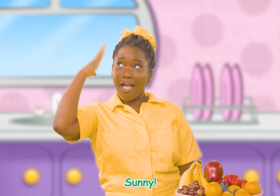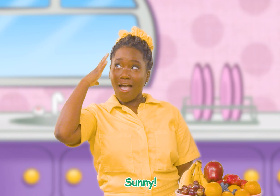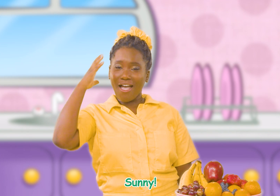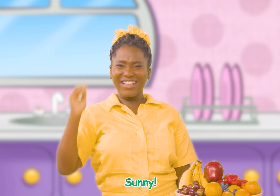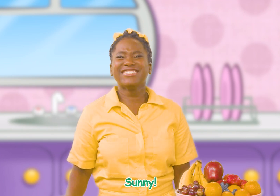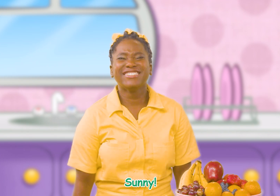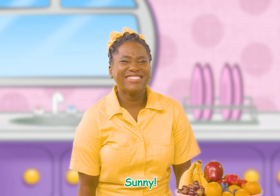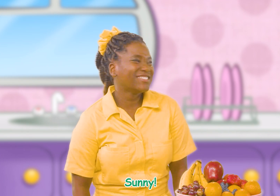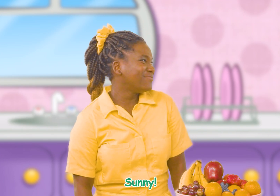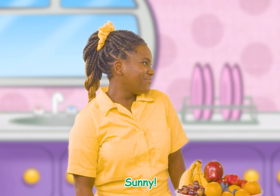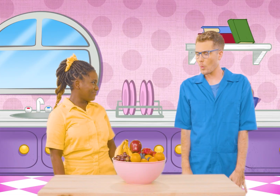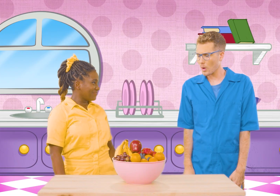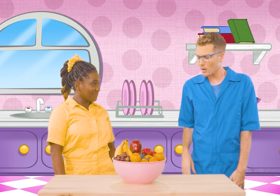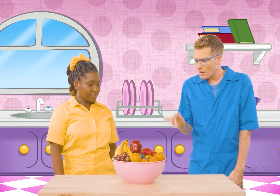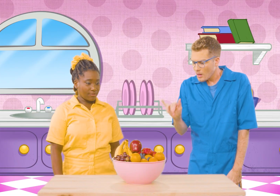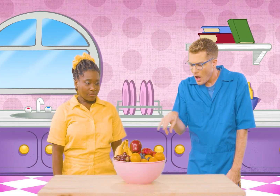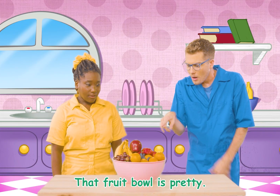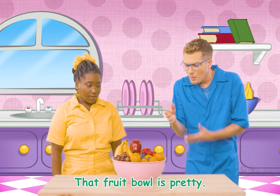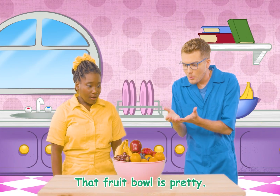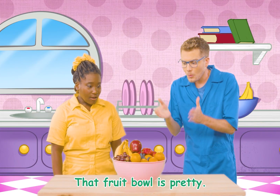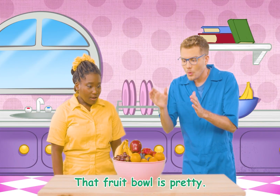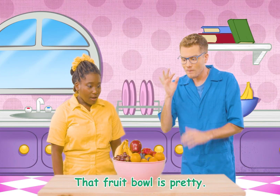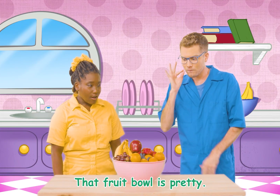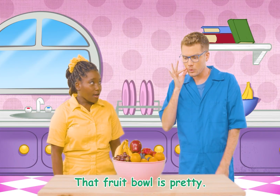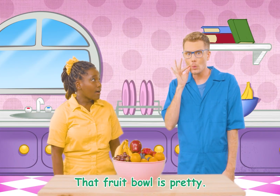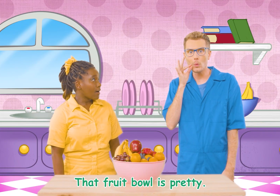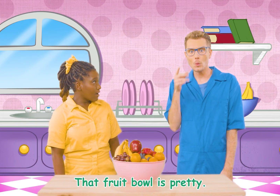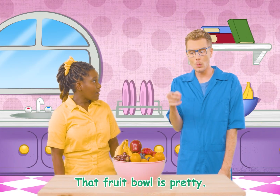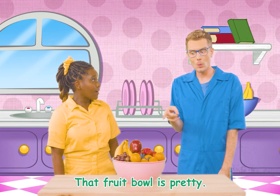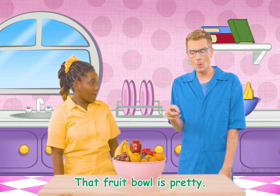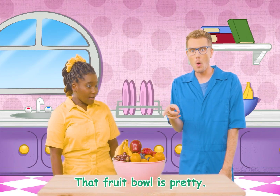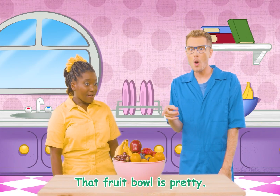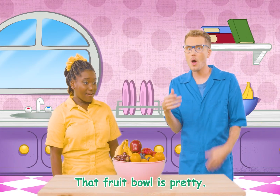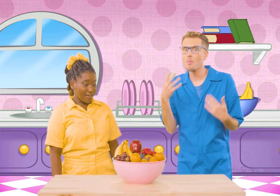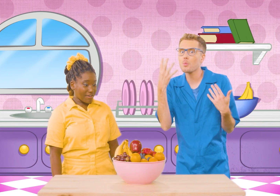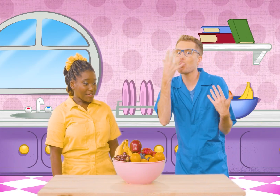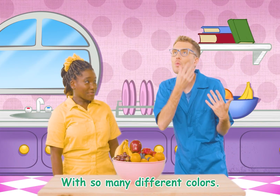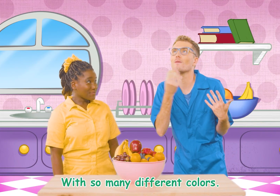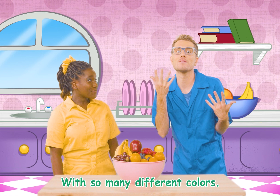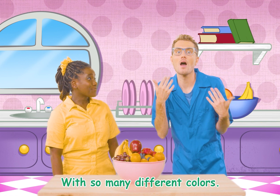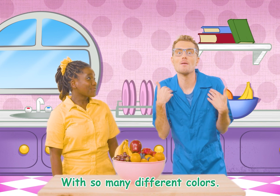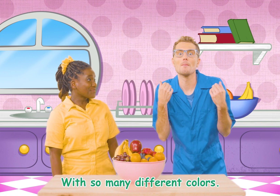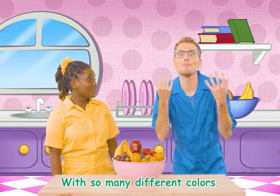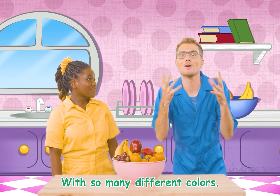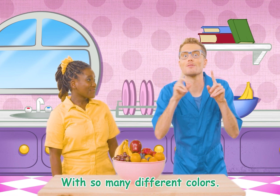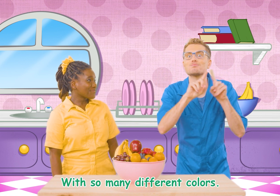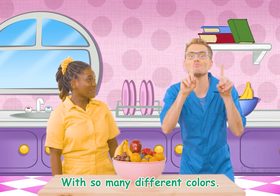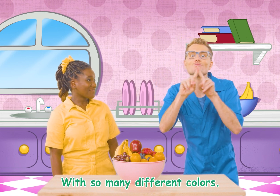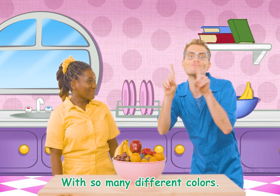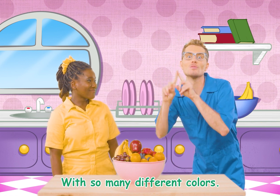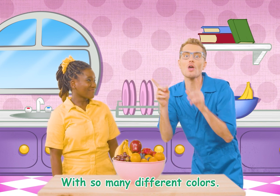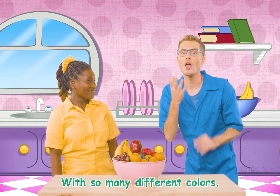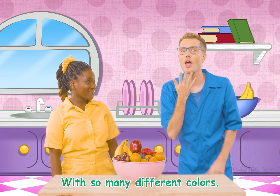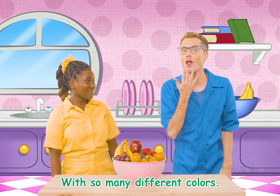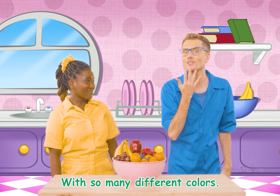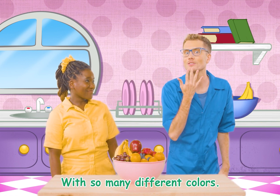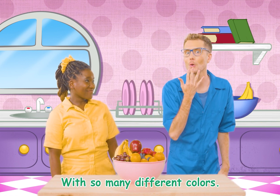Sunny. That fruit bowl is pretty, with so many different colors.